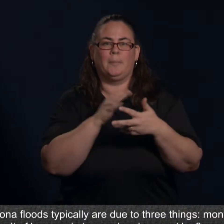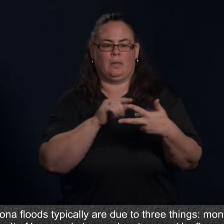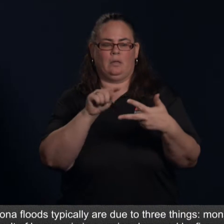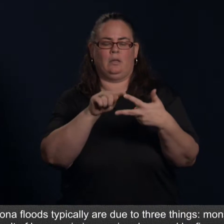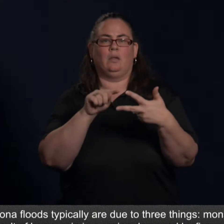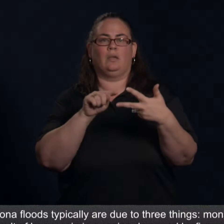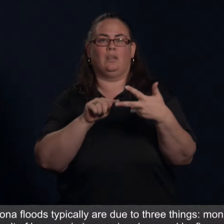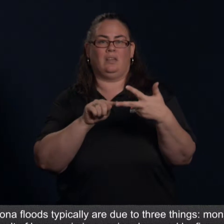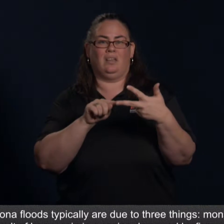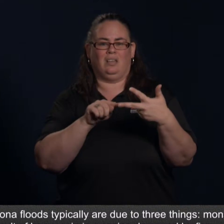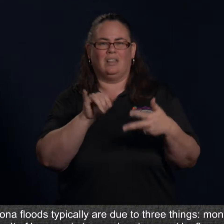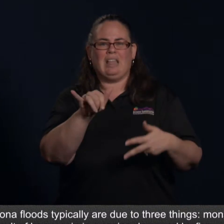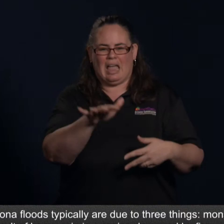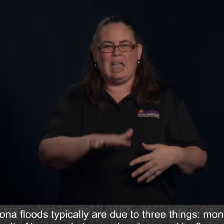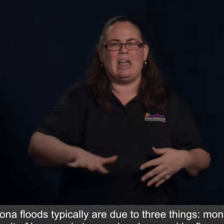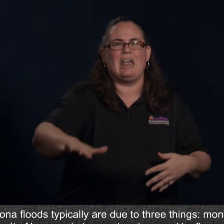storms,